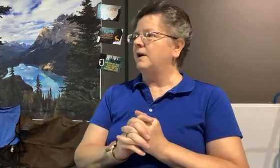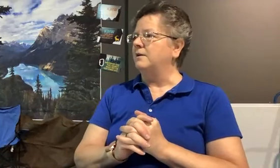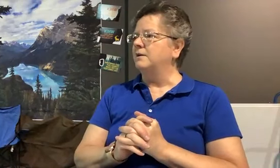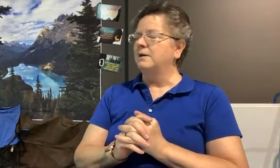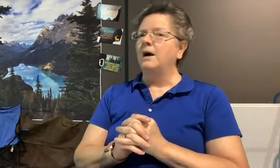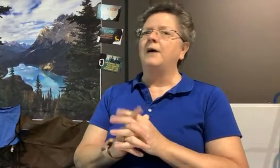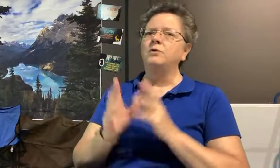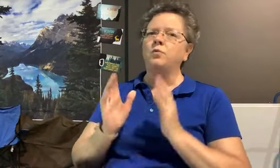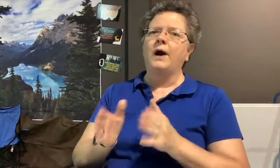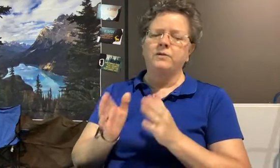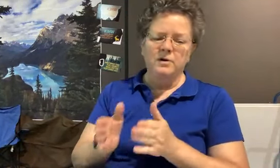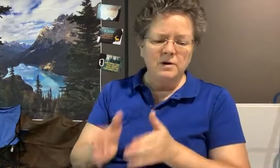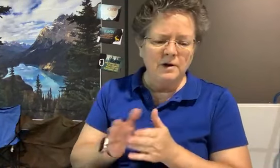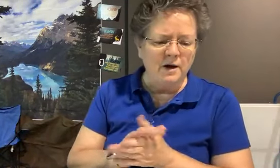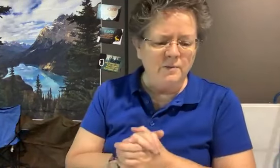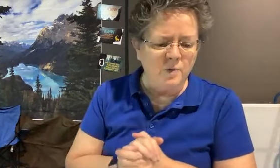Fine. I would rather,